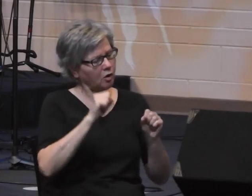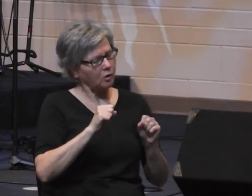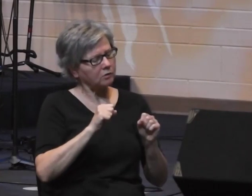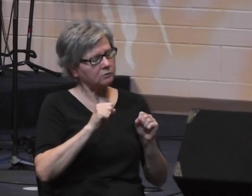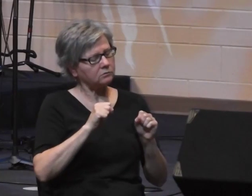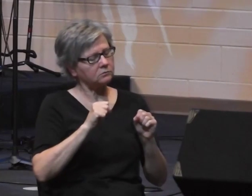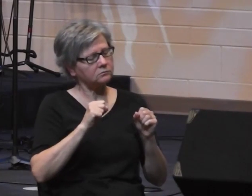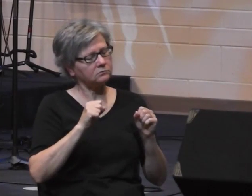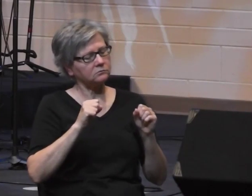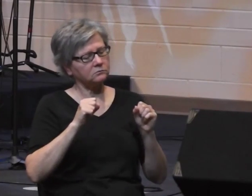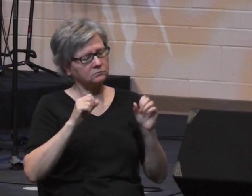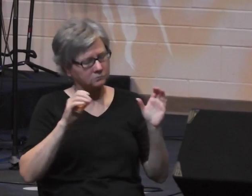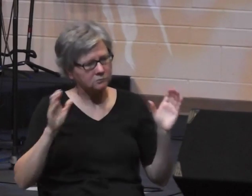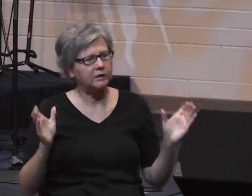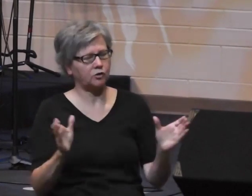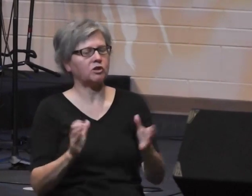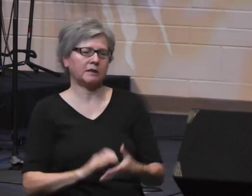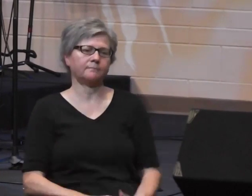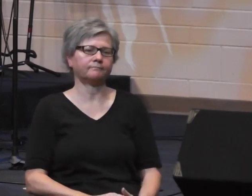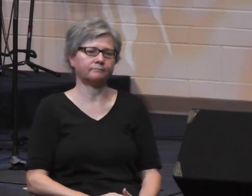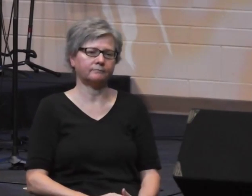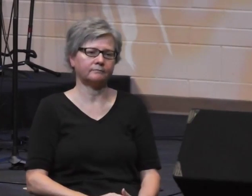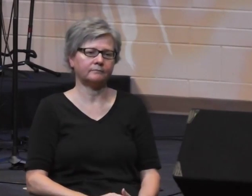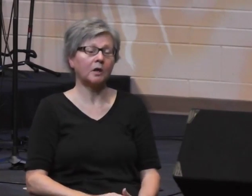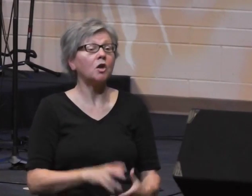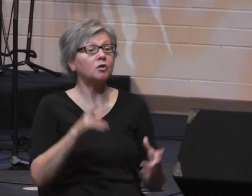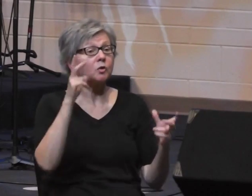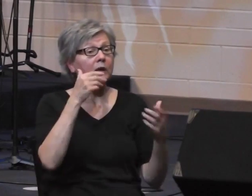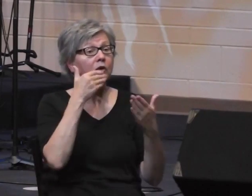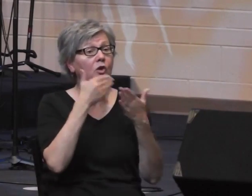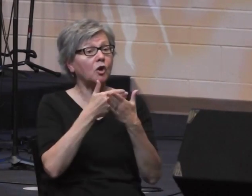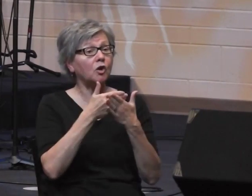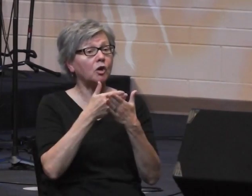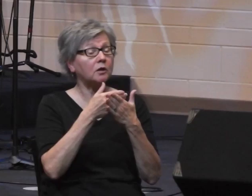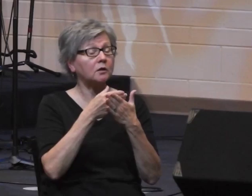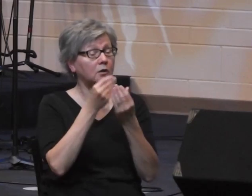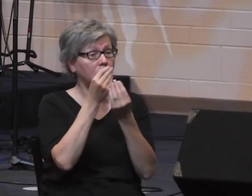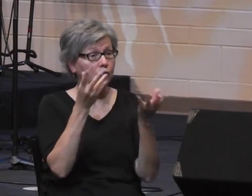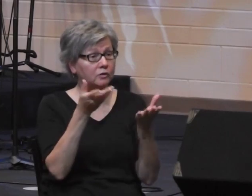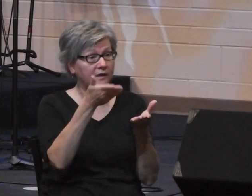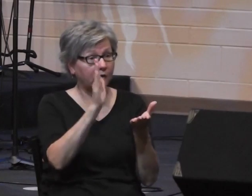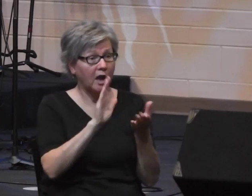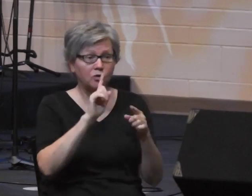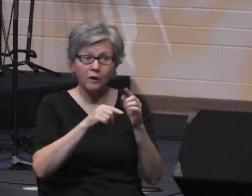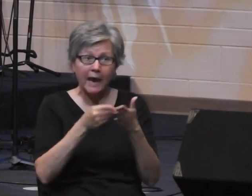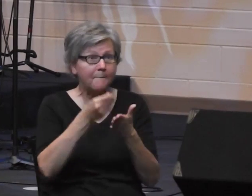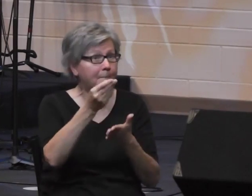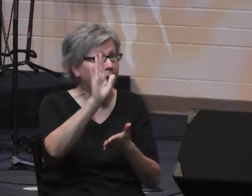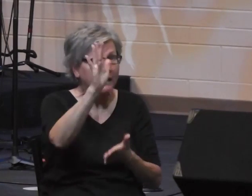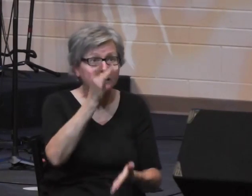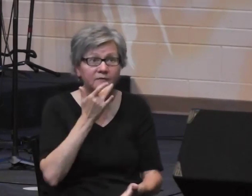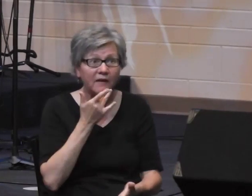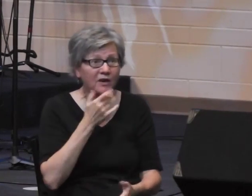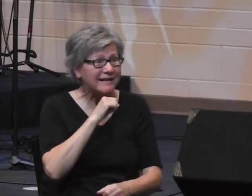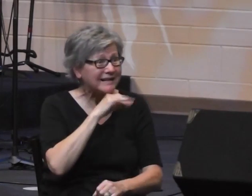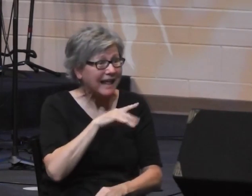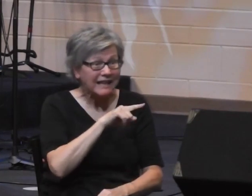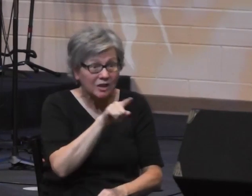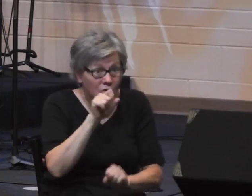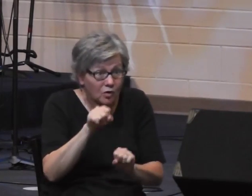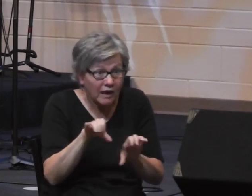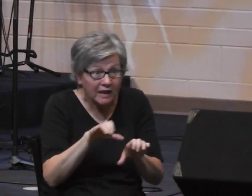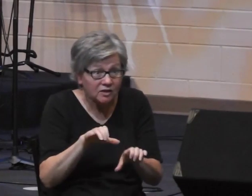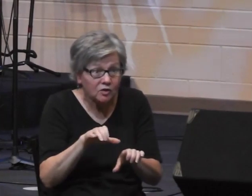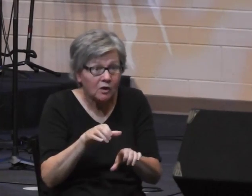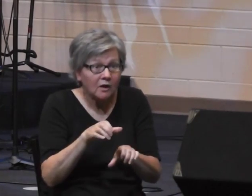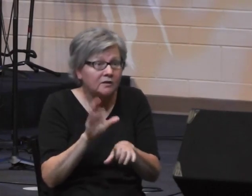When you actually encounter God's mercy, when you hear the good news of God, that you cannot buy God's favor, there's nothing you can do to make God love you more.